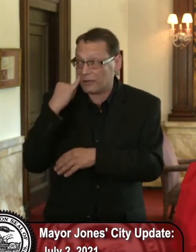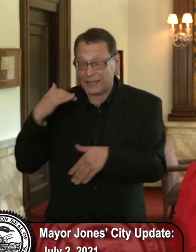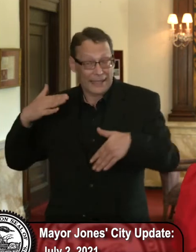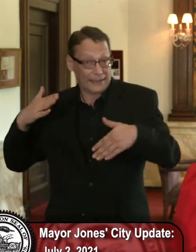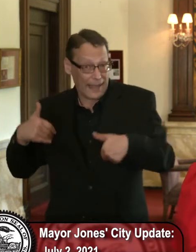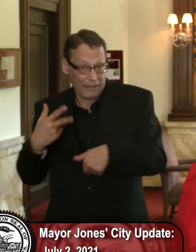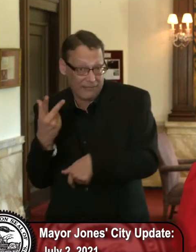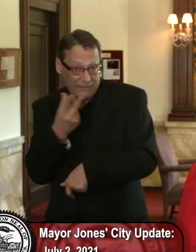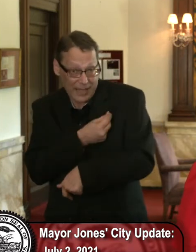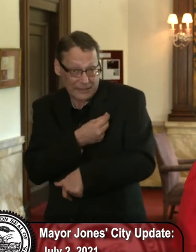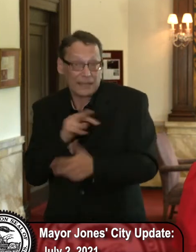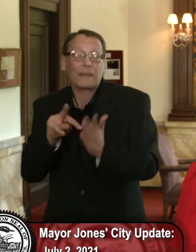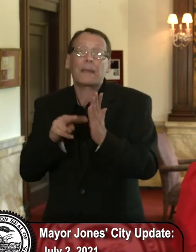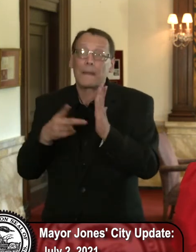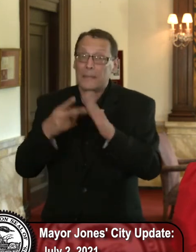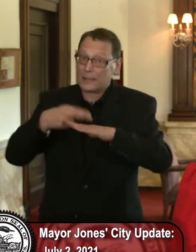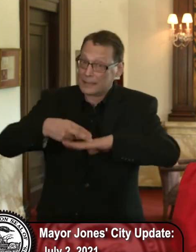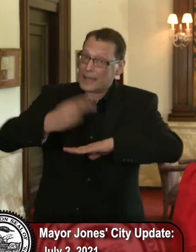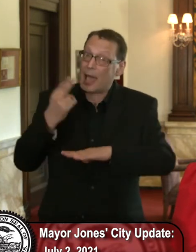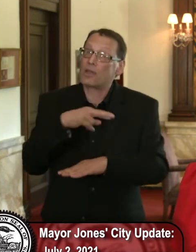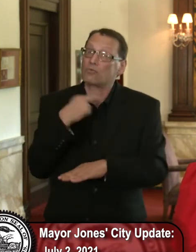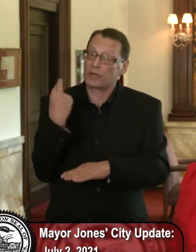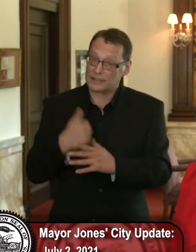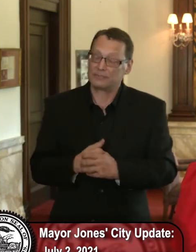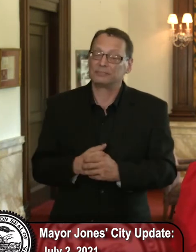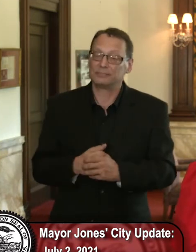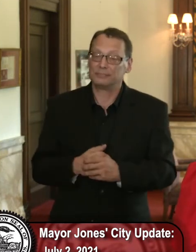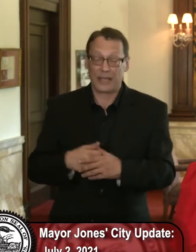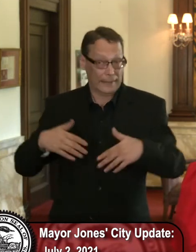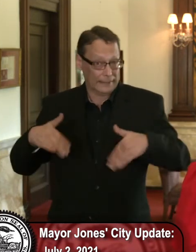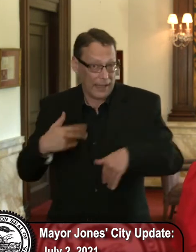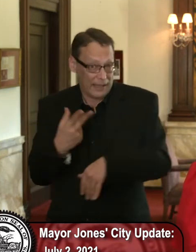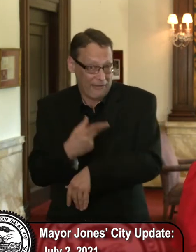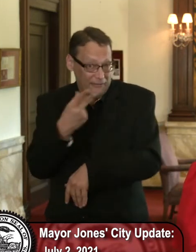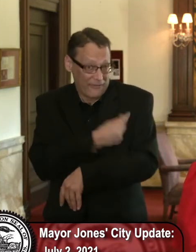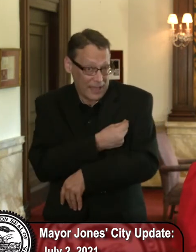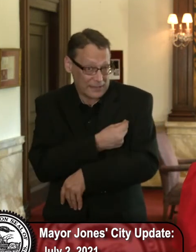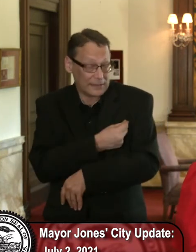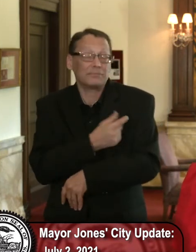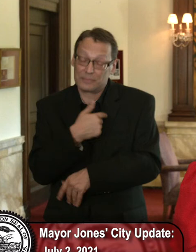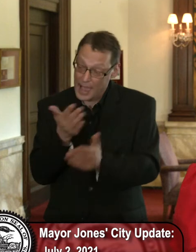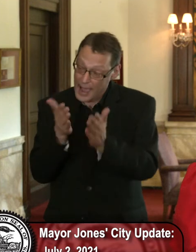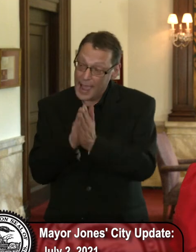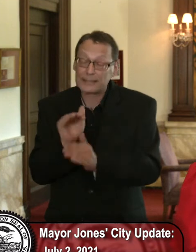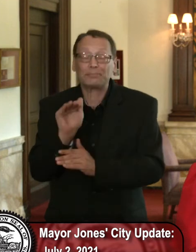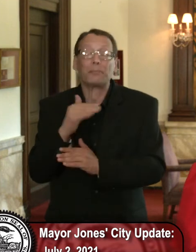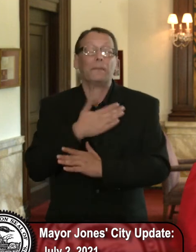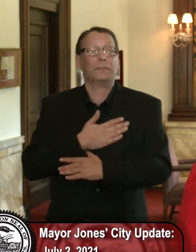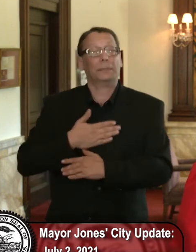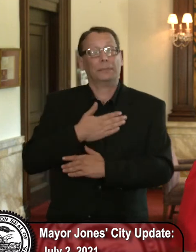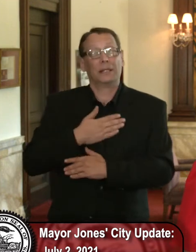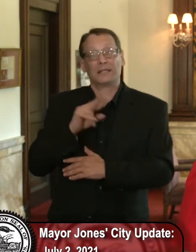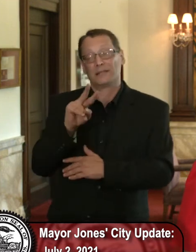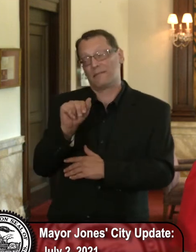the most at risk. If you are unvaccinated, I would advise you to look up a vaccine site on